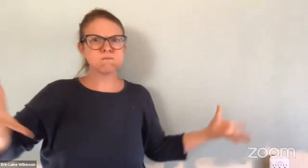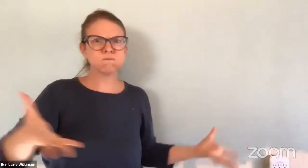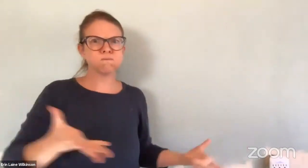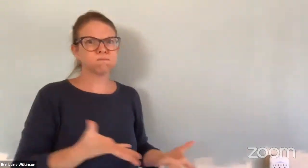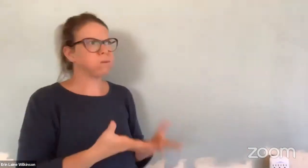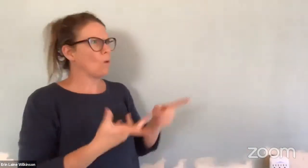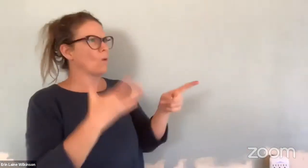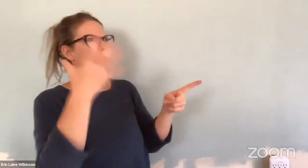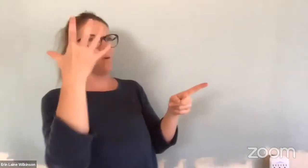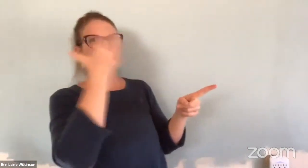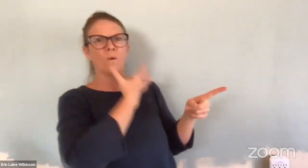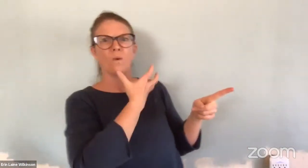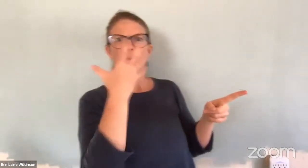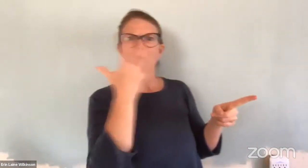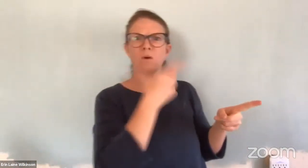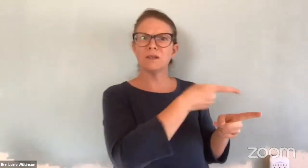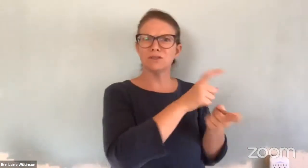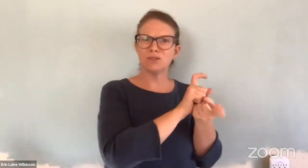language ecology